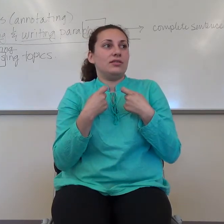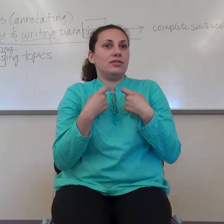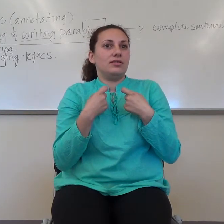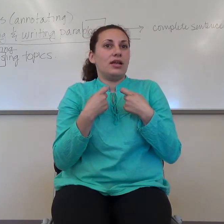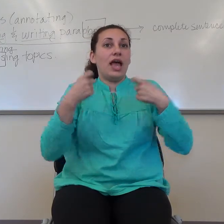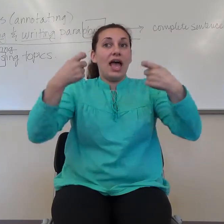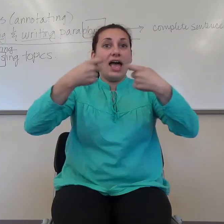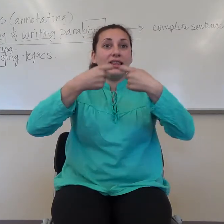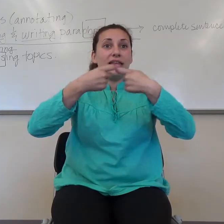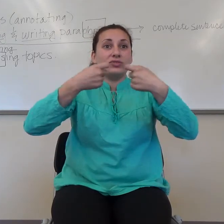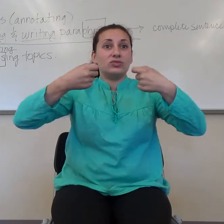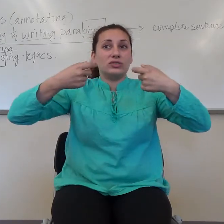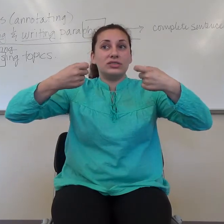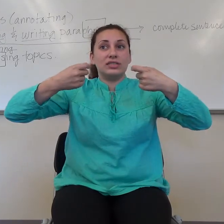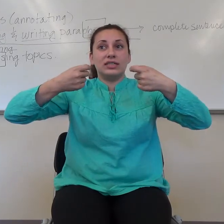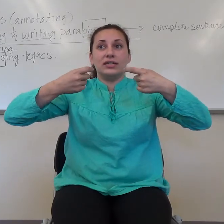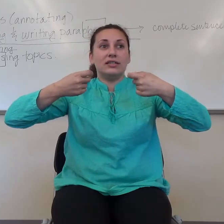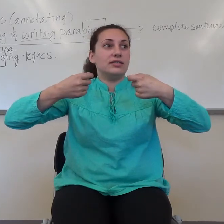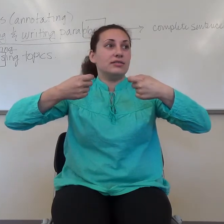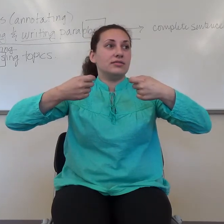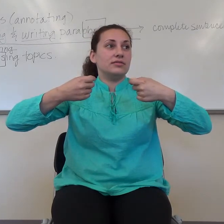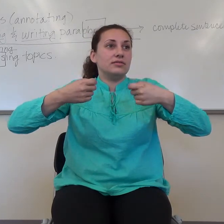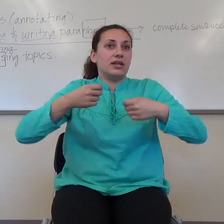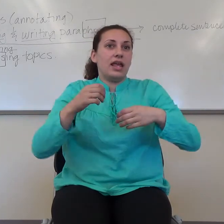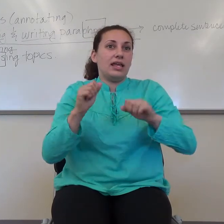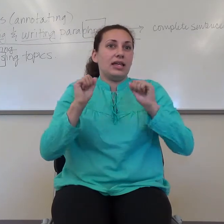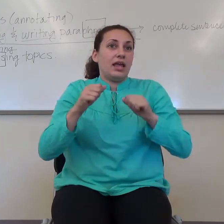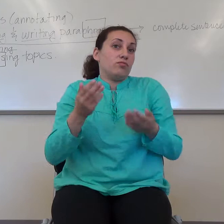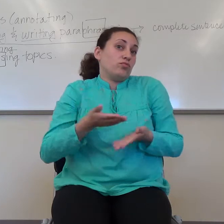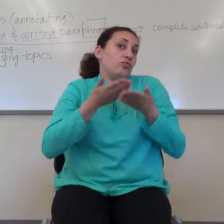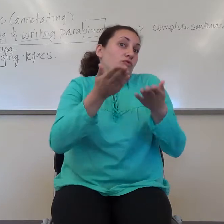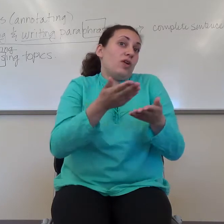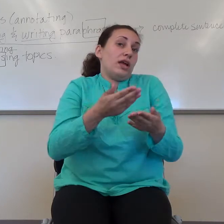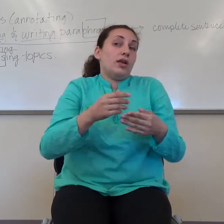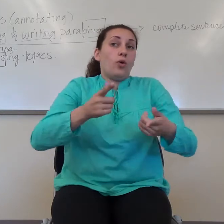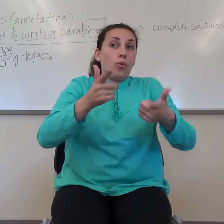electricity could provide a quick and painless death. That's a reference to electric chair.